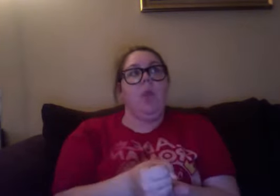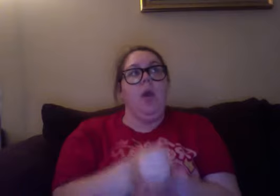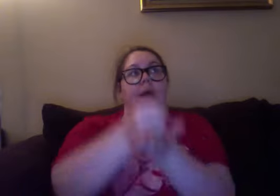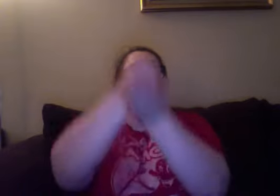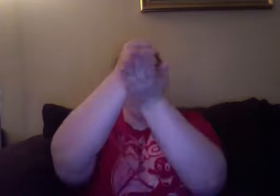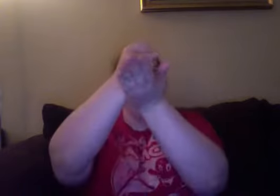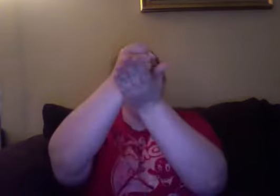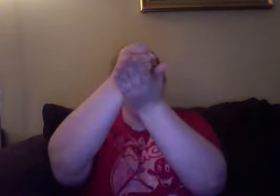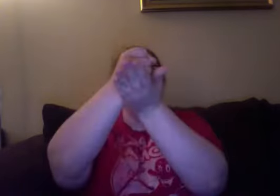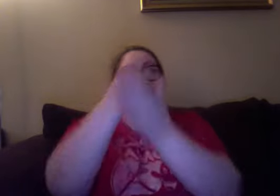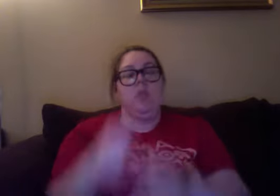help,